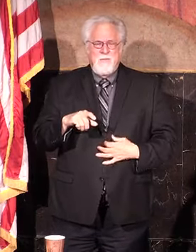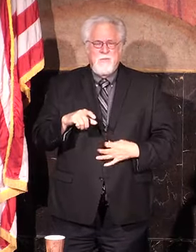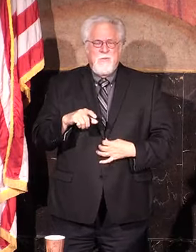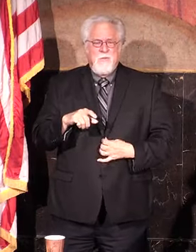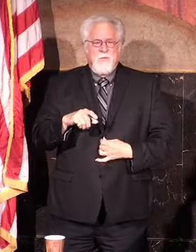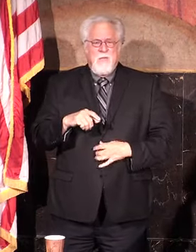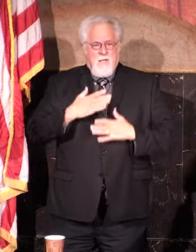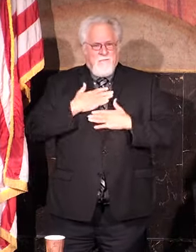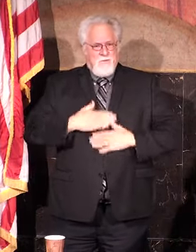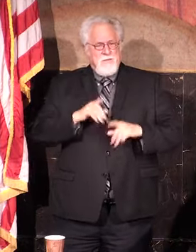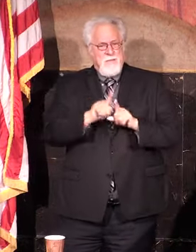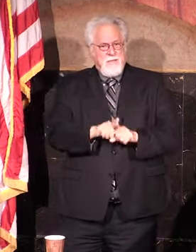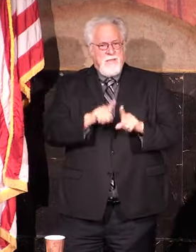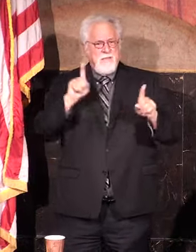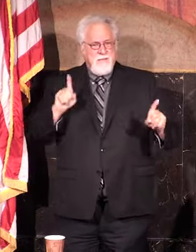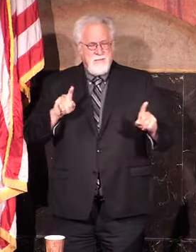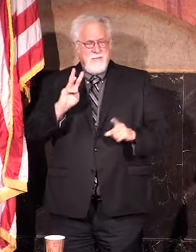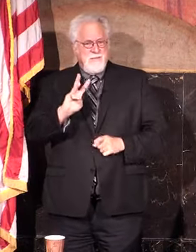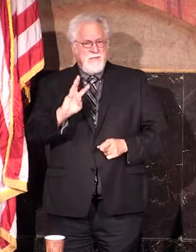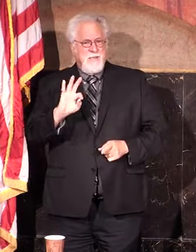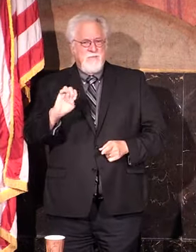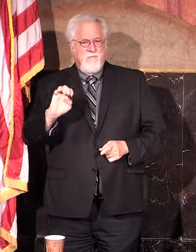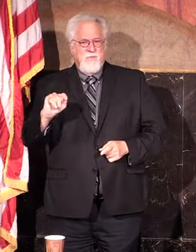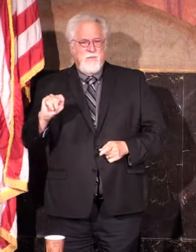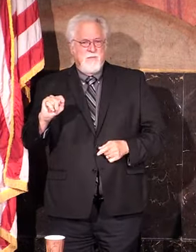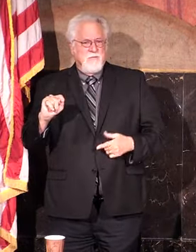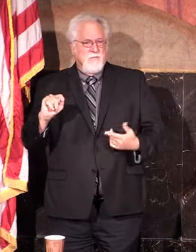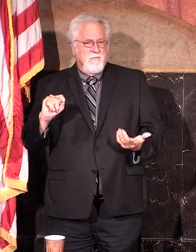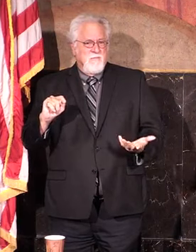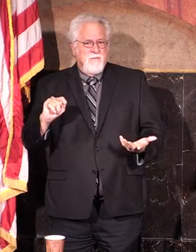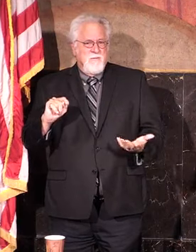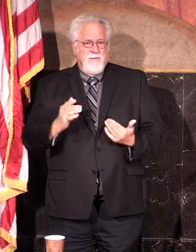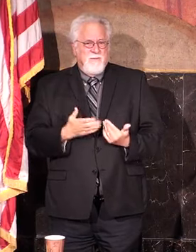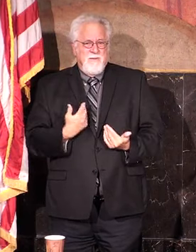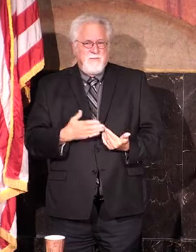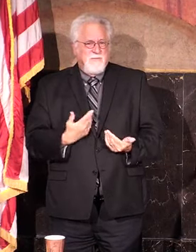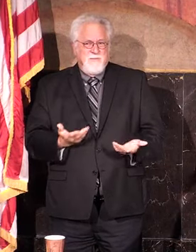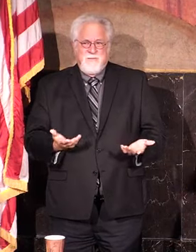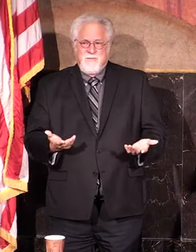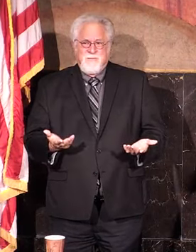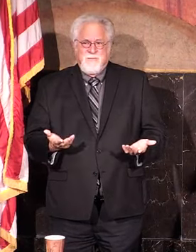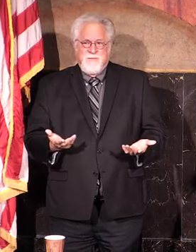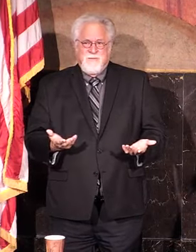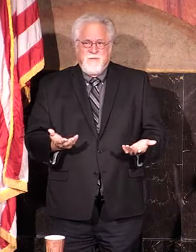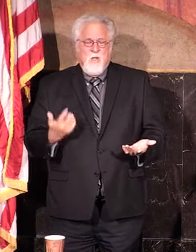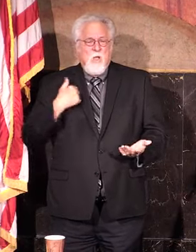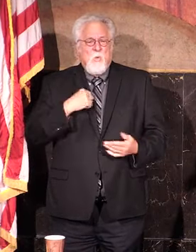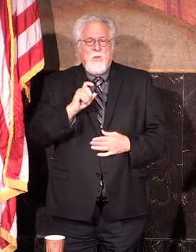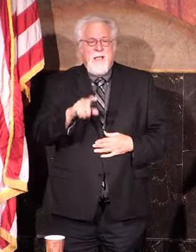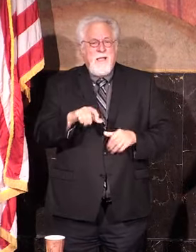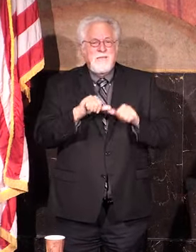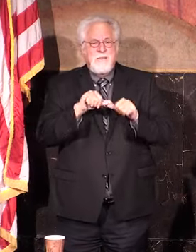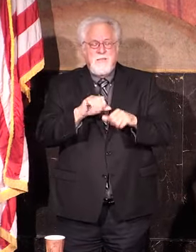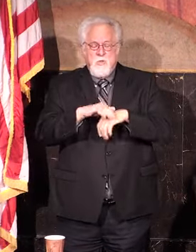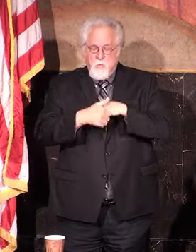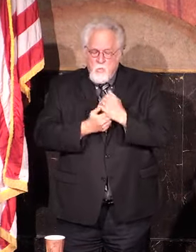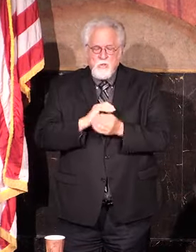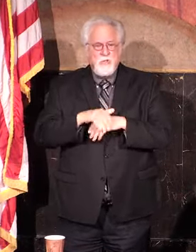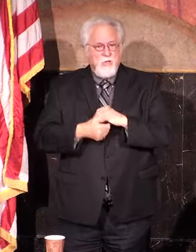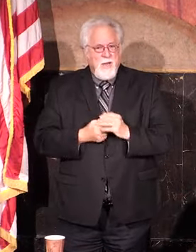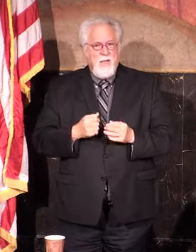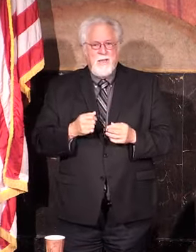you physically distance at least 6 feet. How easy is that? We ask that you continue to wash your